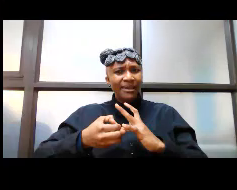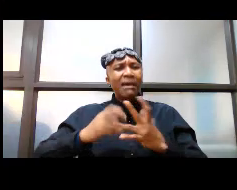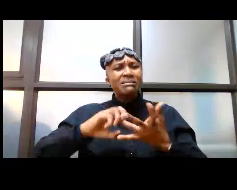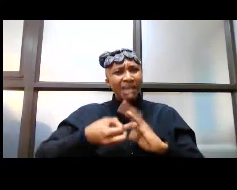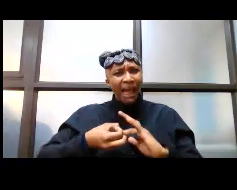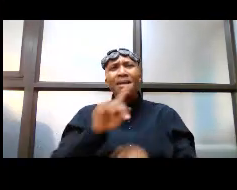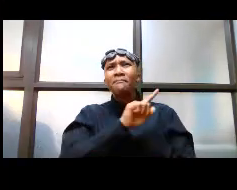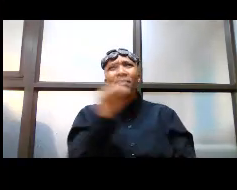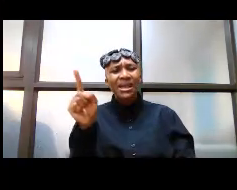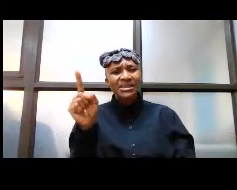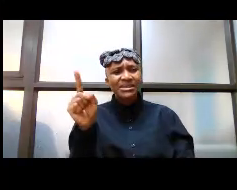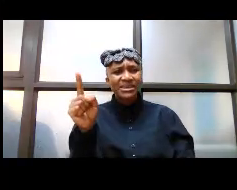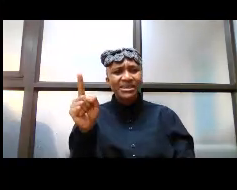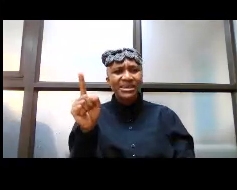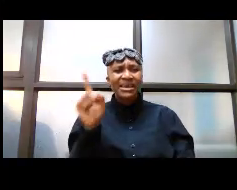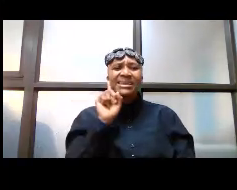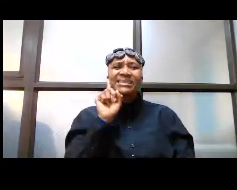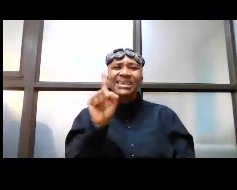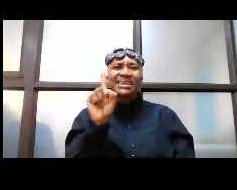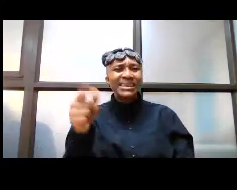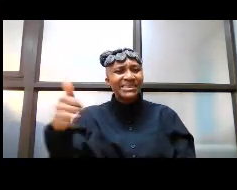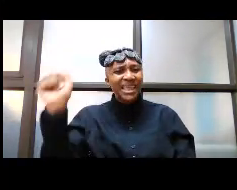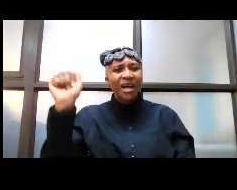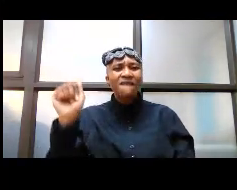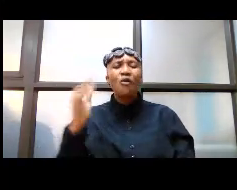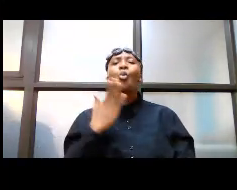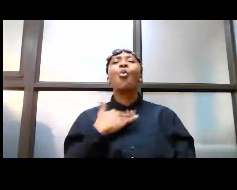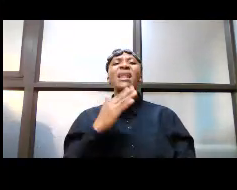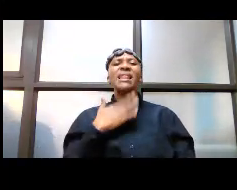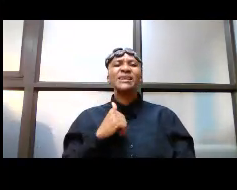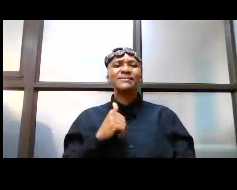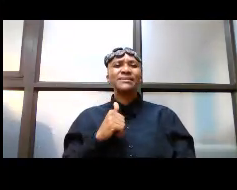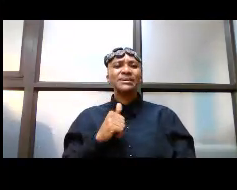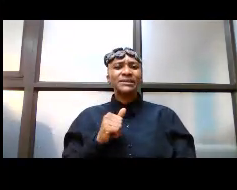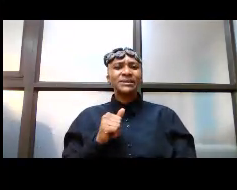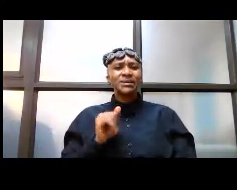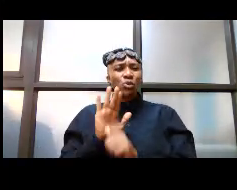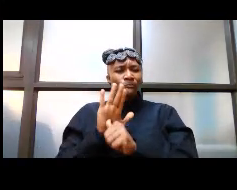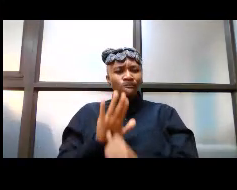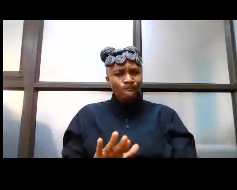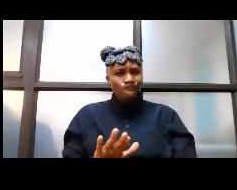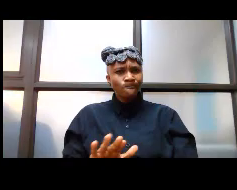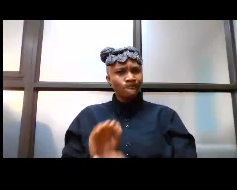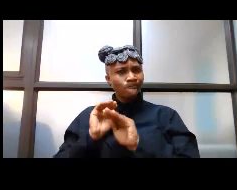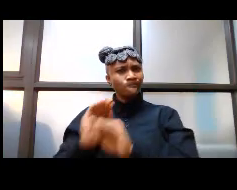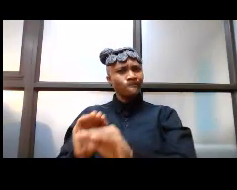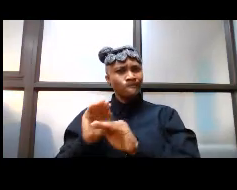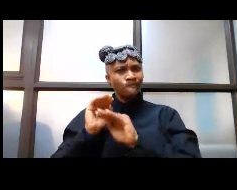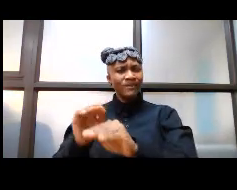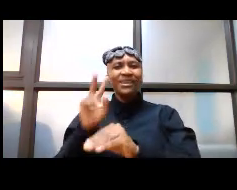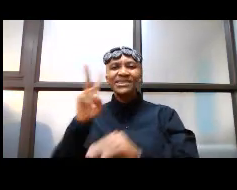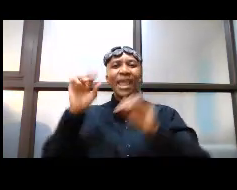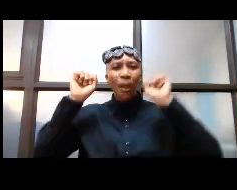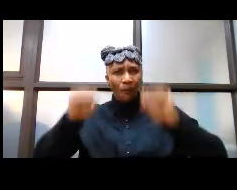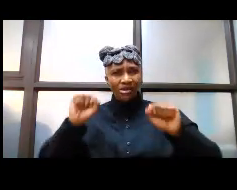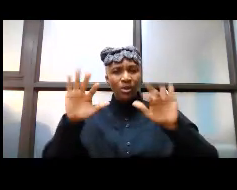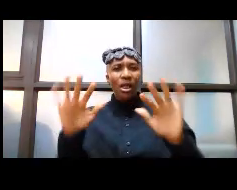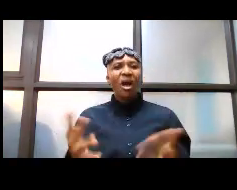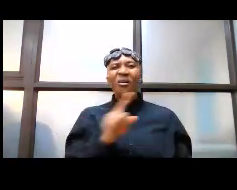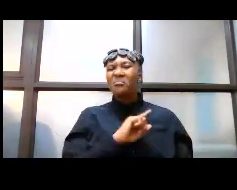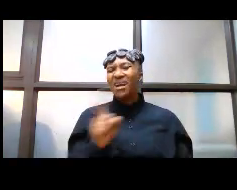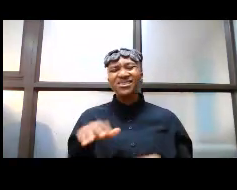more if the teacher is willing to go extra mile and see, look at the possibility of doing that. Other than that, it